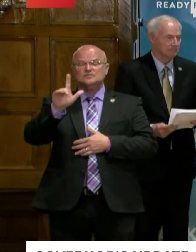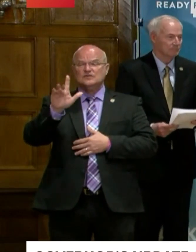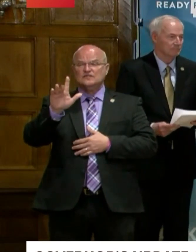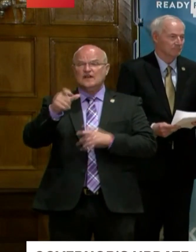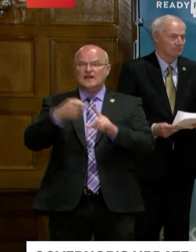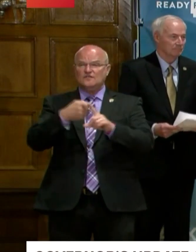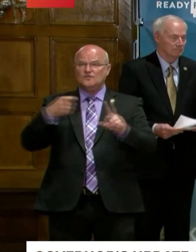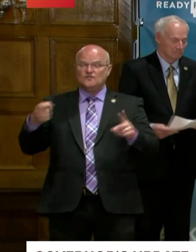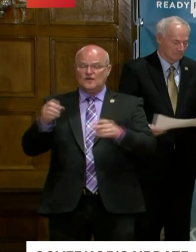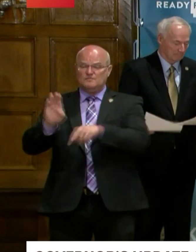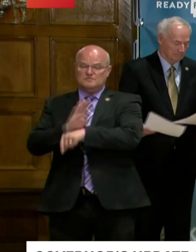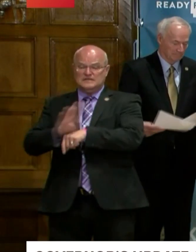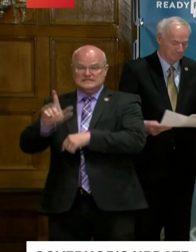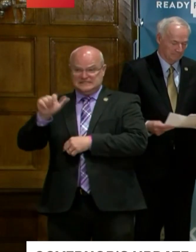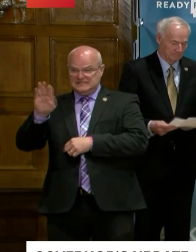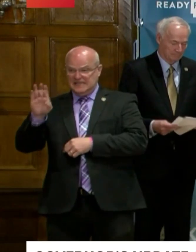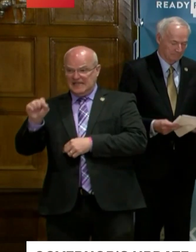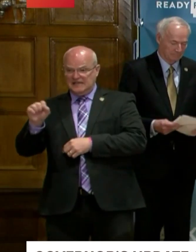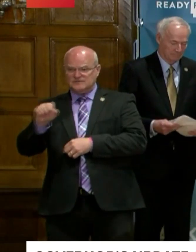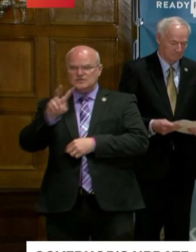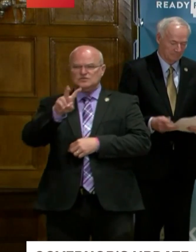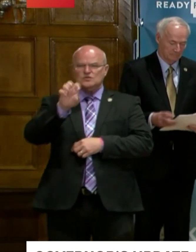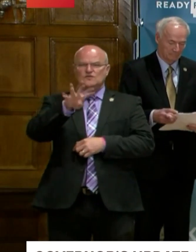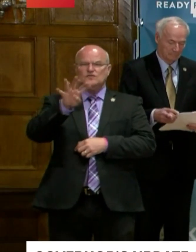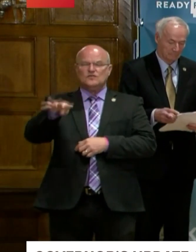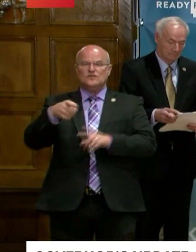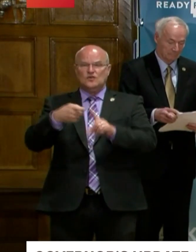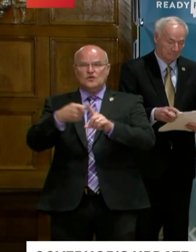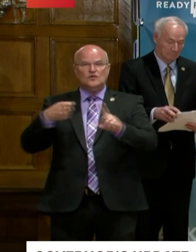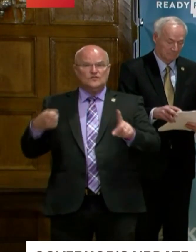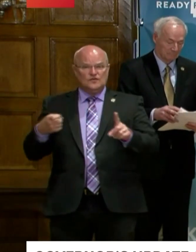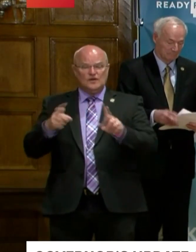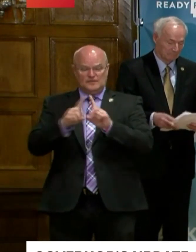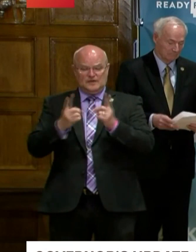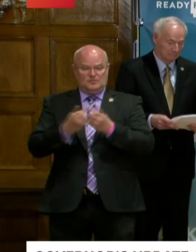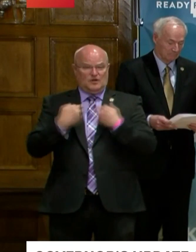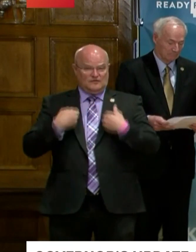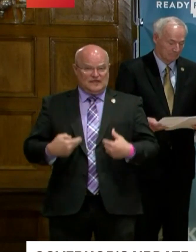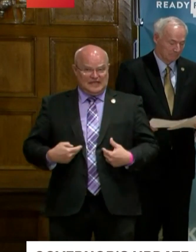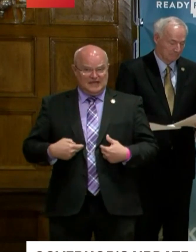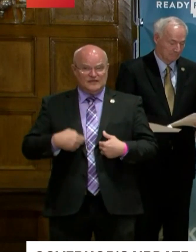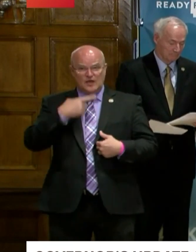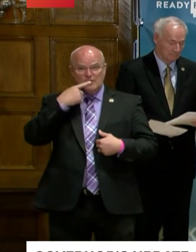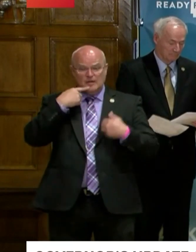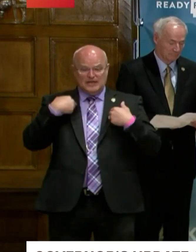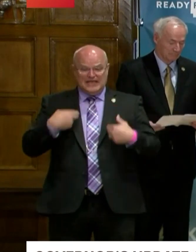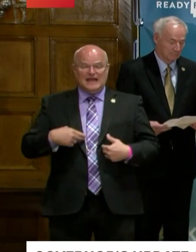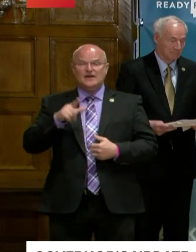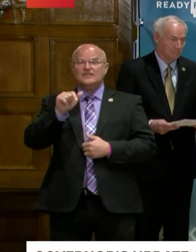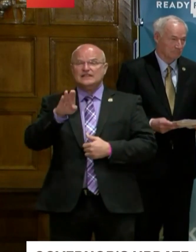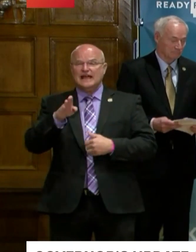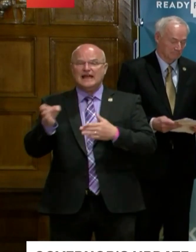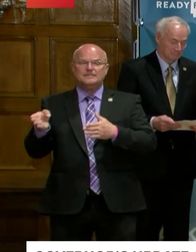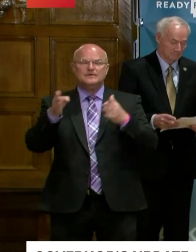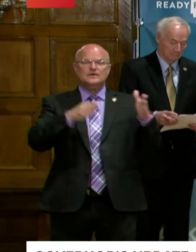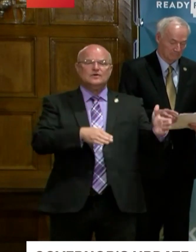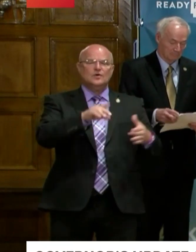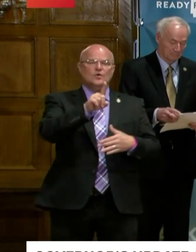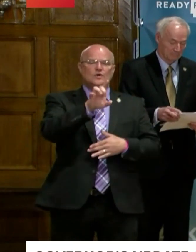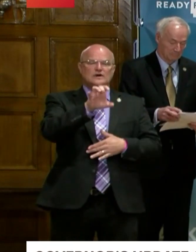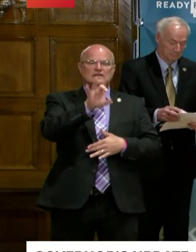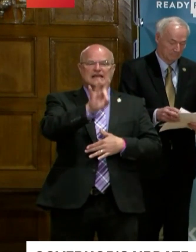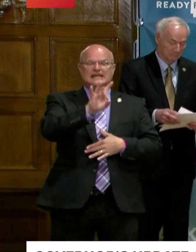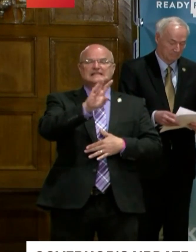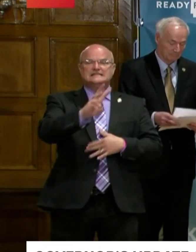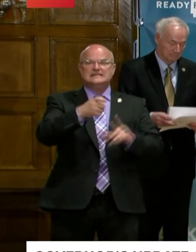1,925 were from the commercial labs, 244 from the Department of Health, Public Health Lab, and 186 from